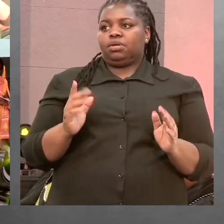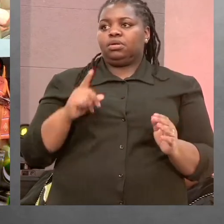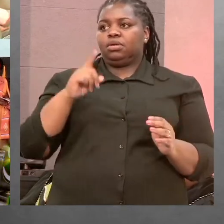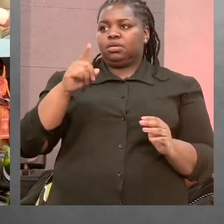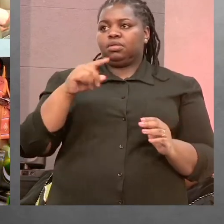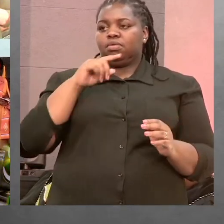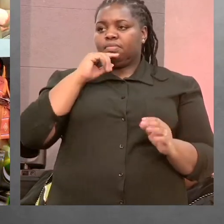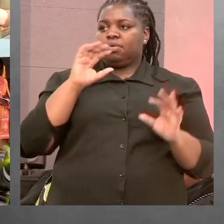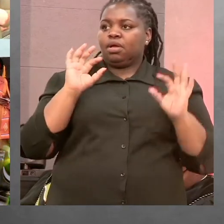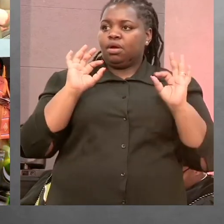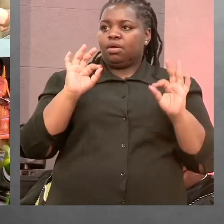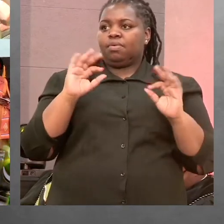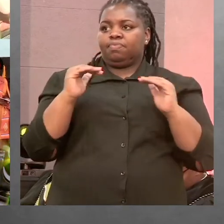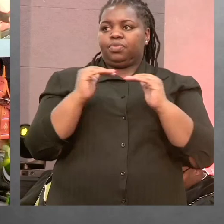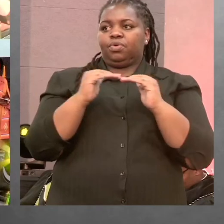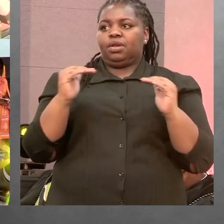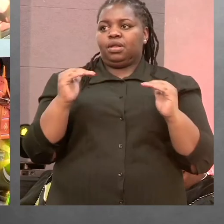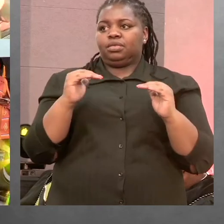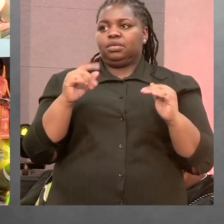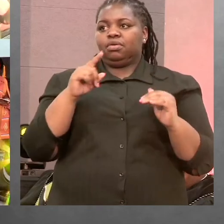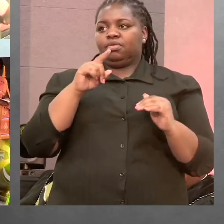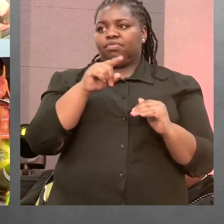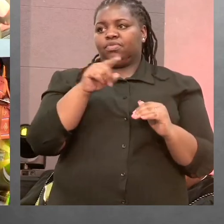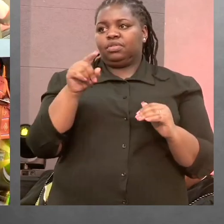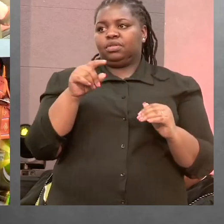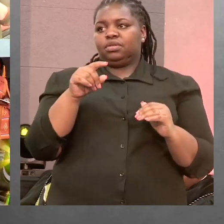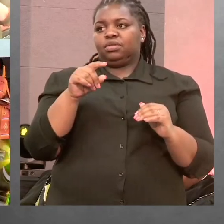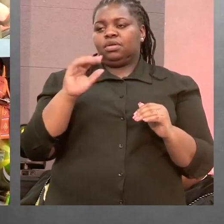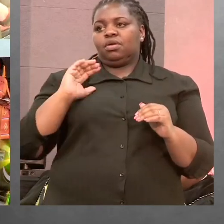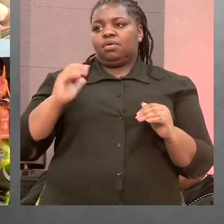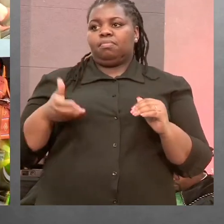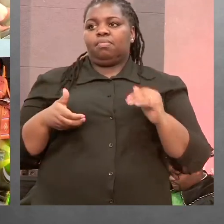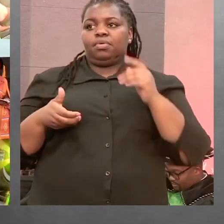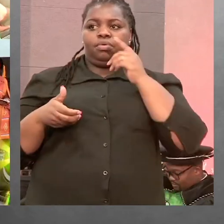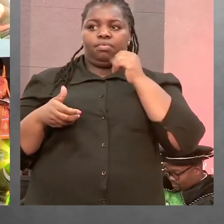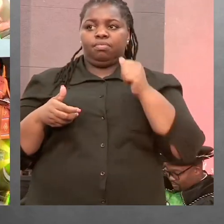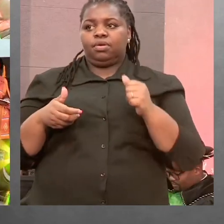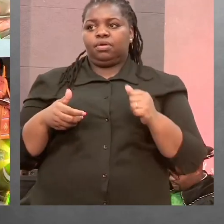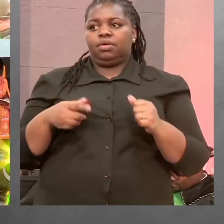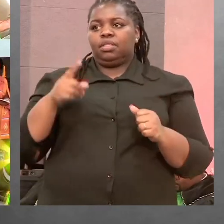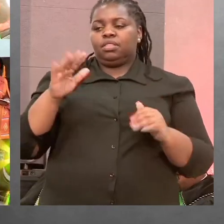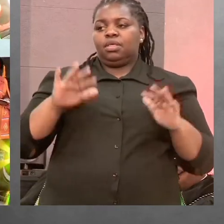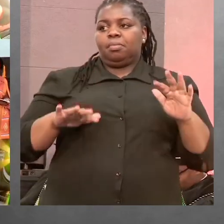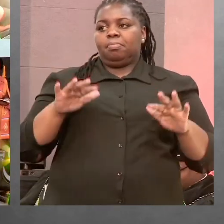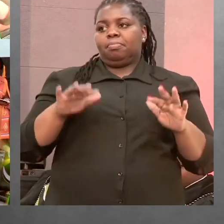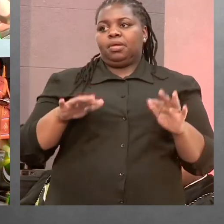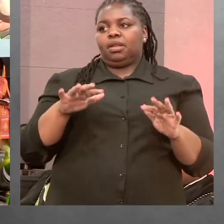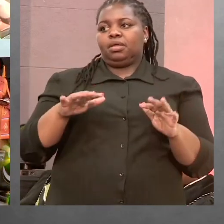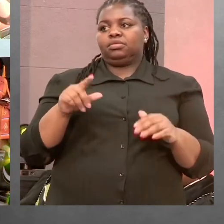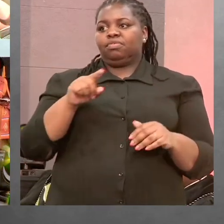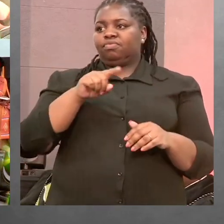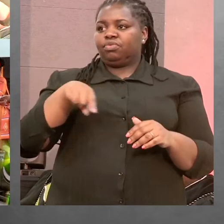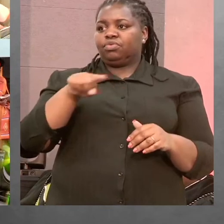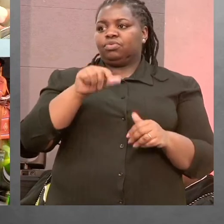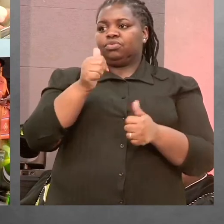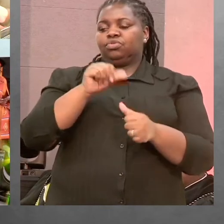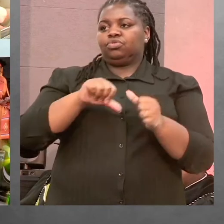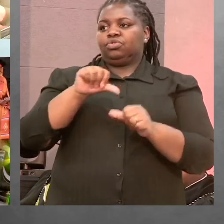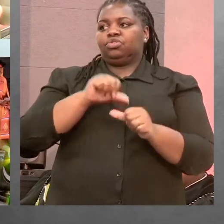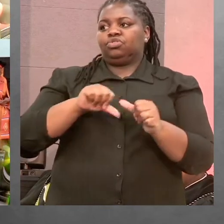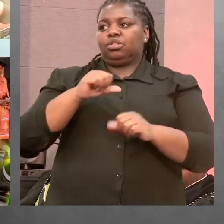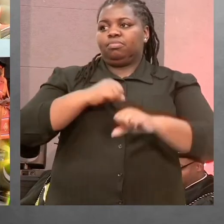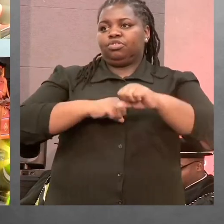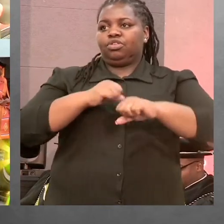the great equalizer of the conditions of men and women, the balance wheel of the social machinery.